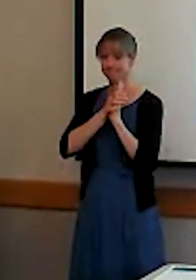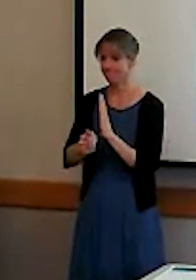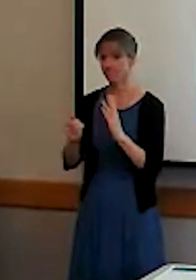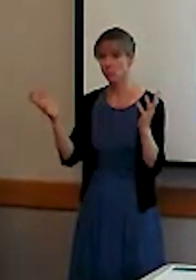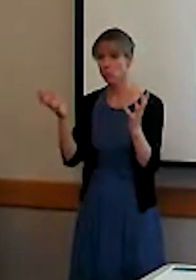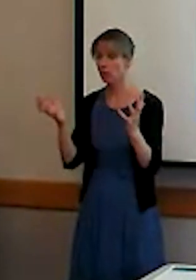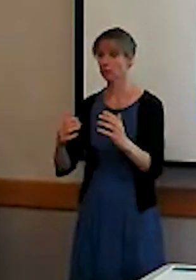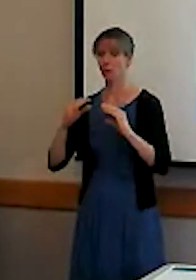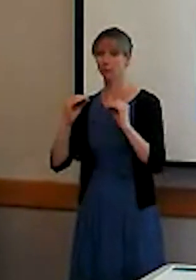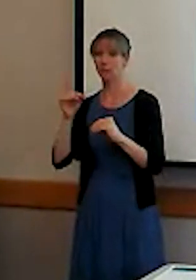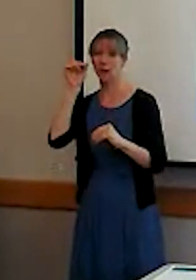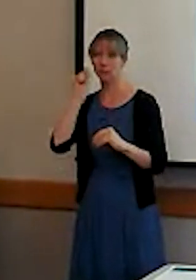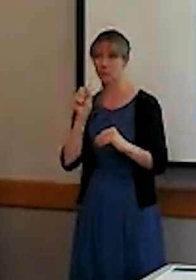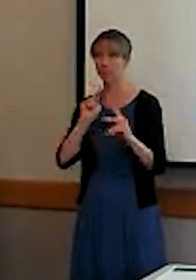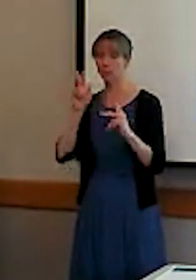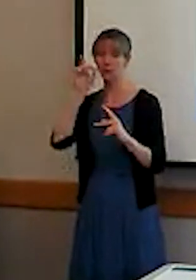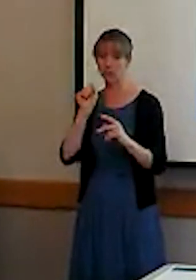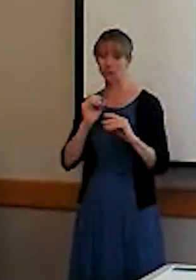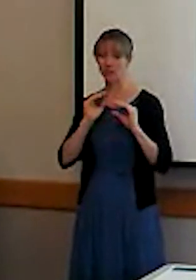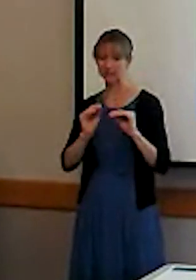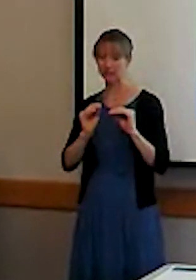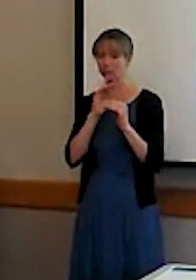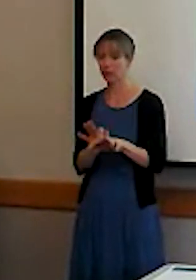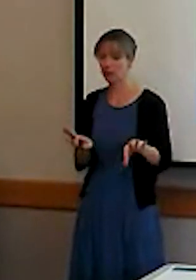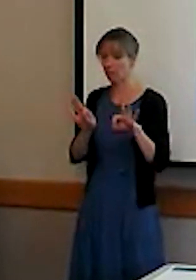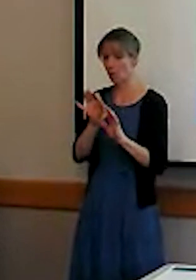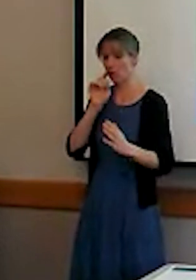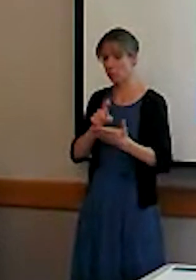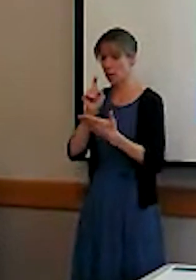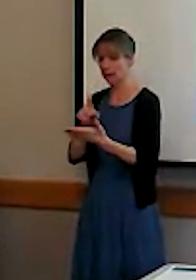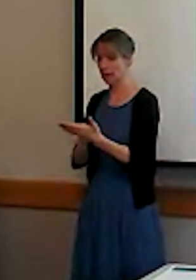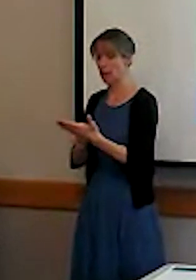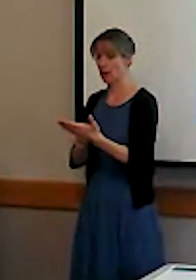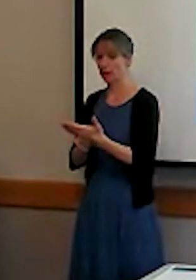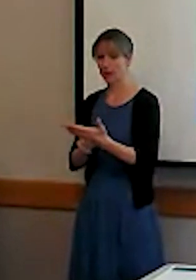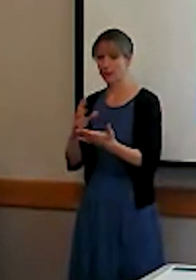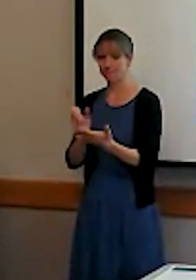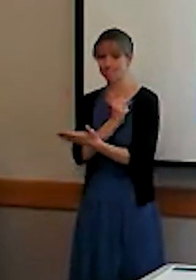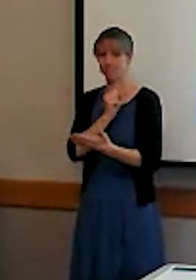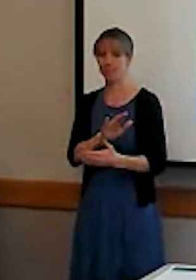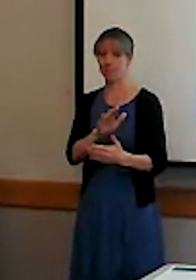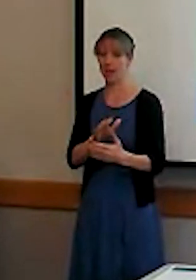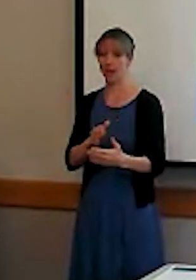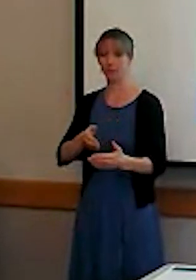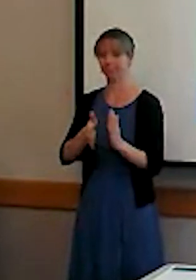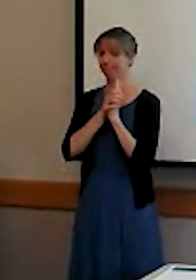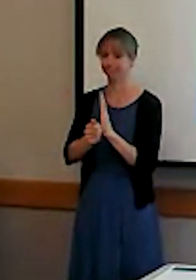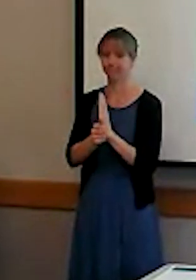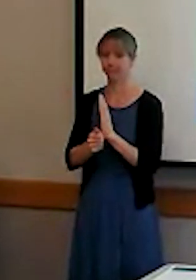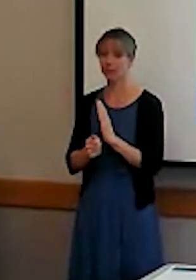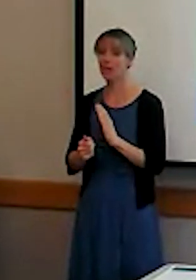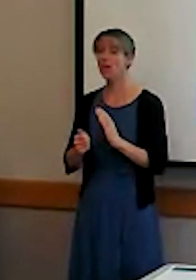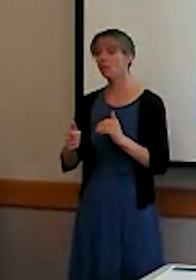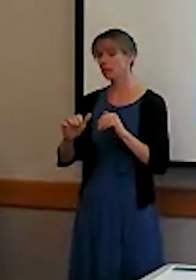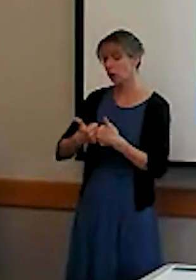teach with Down syndrome, children with Downs. It's crucial to recognize and capitalize on their strengths, right? While they may